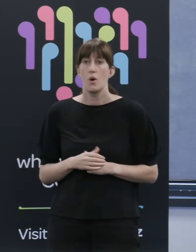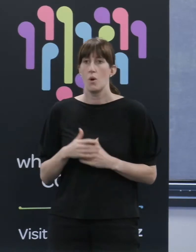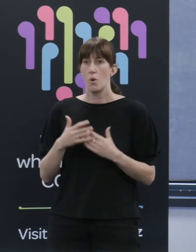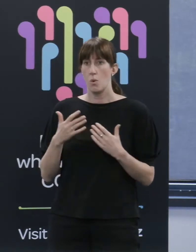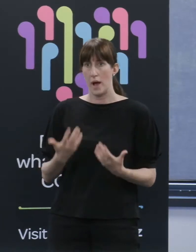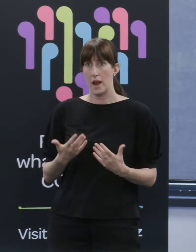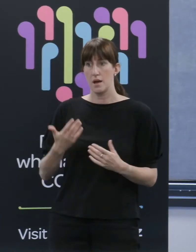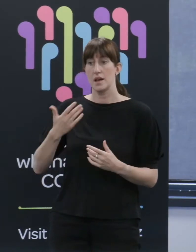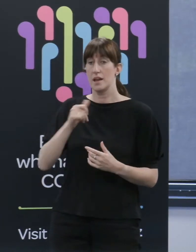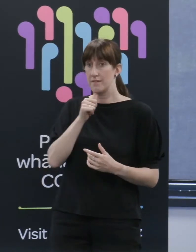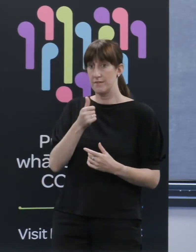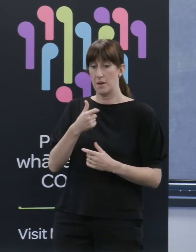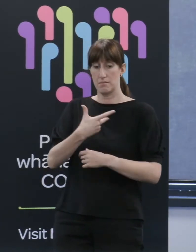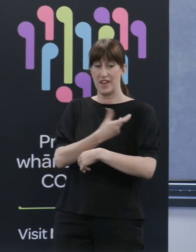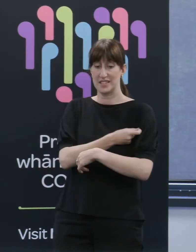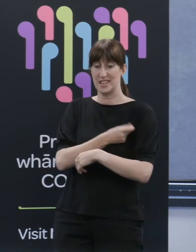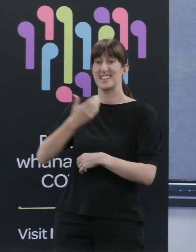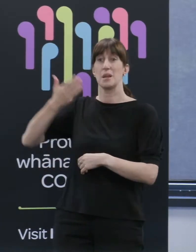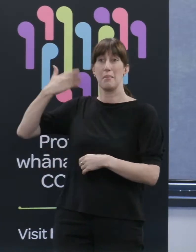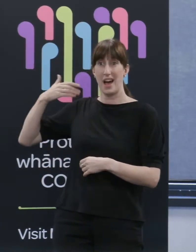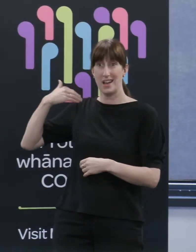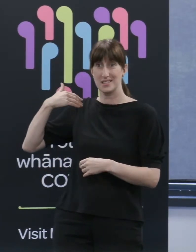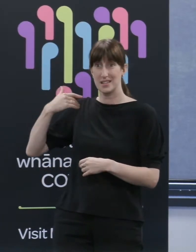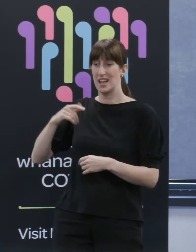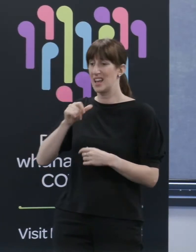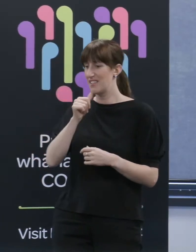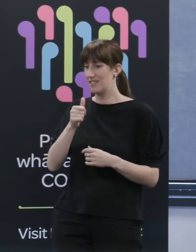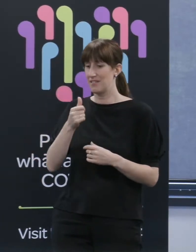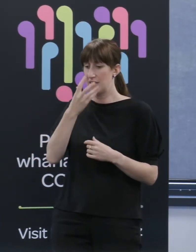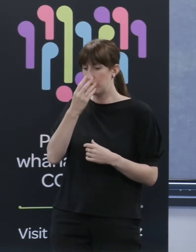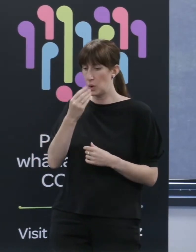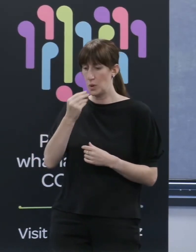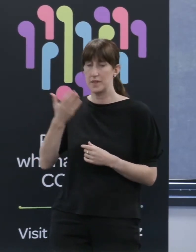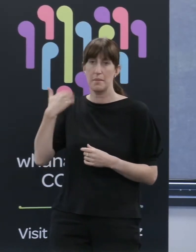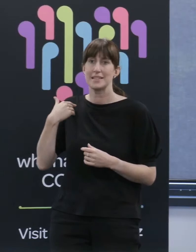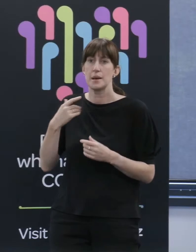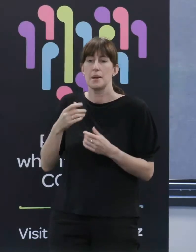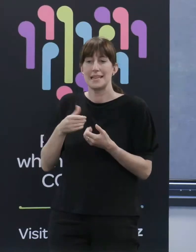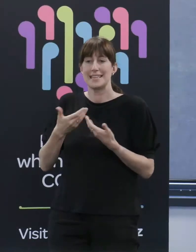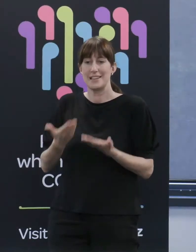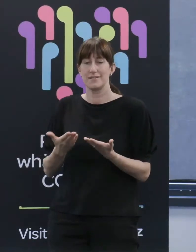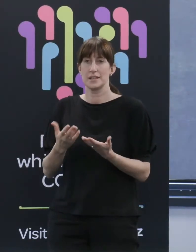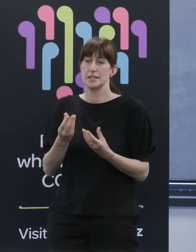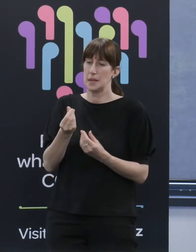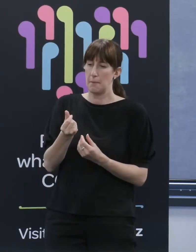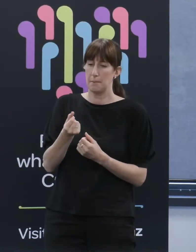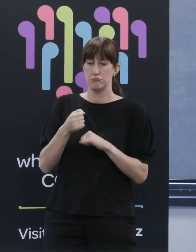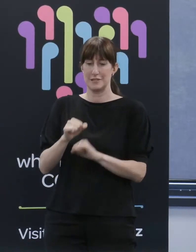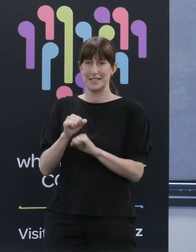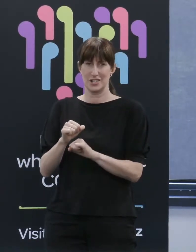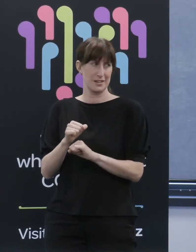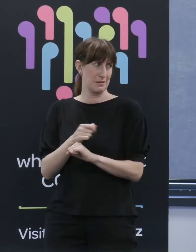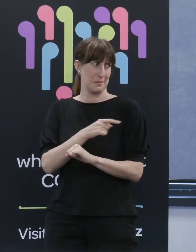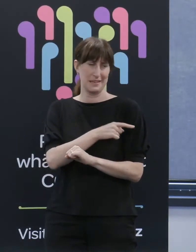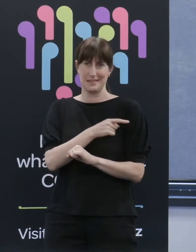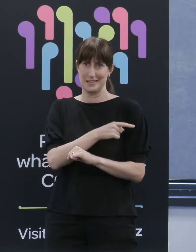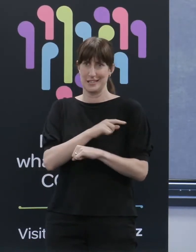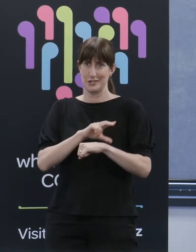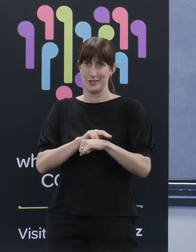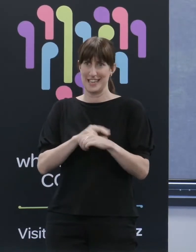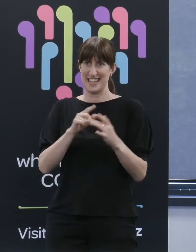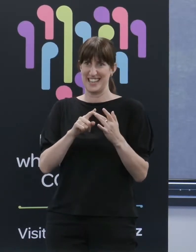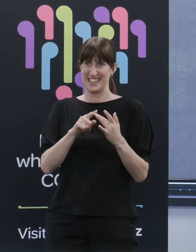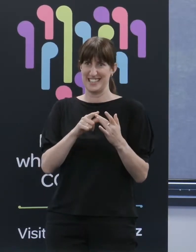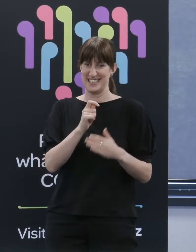influenza infection do provide some residual immunity. It just depends on what the circulating subtypes are. And this is probably your specialist area. As you're